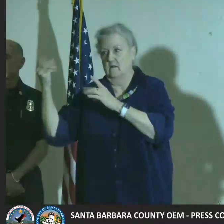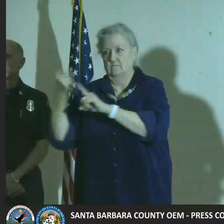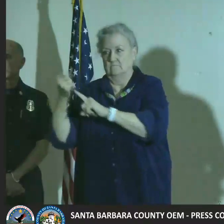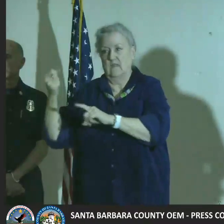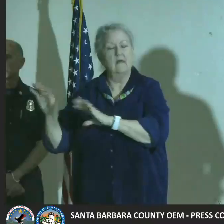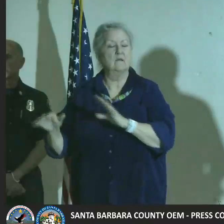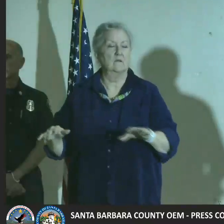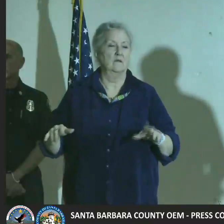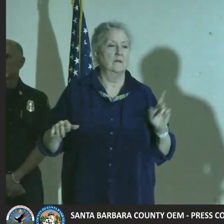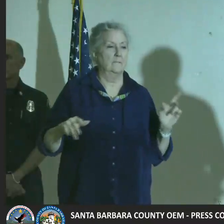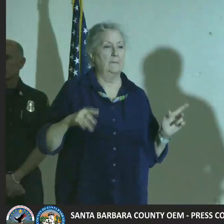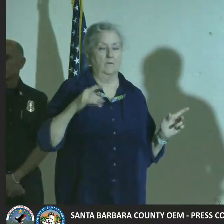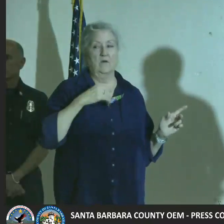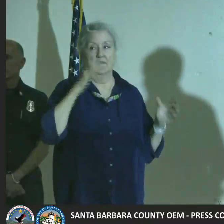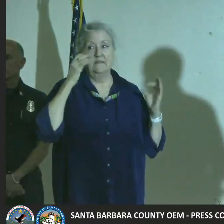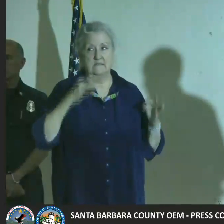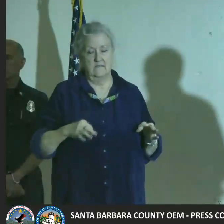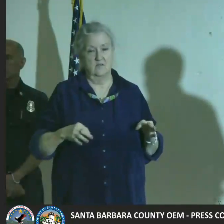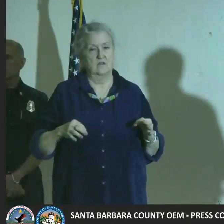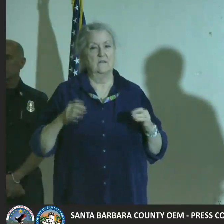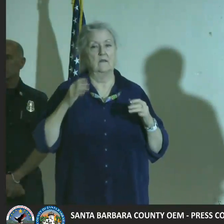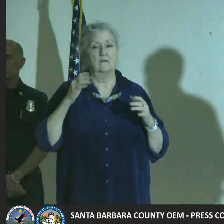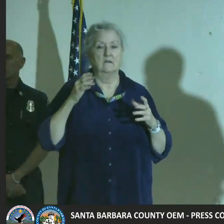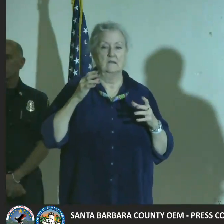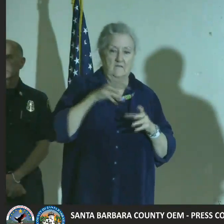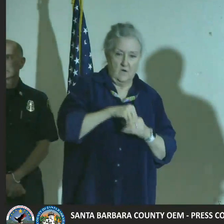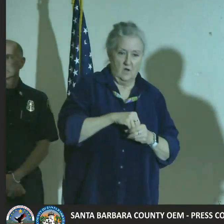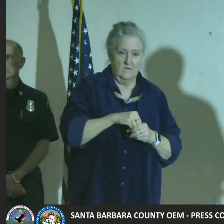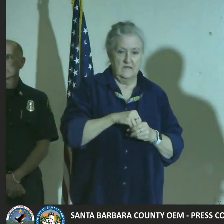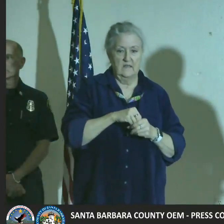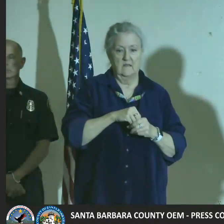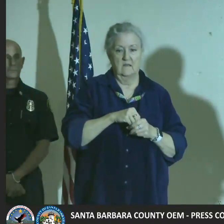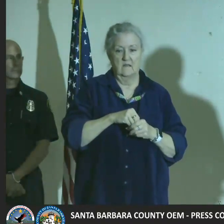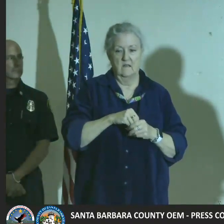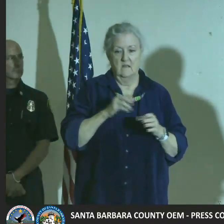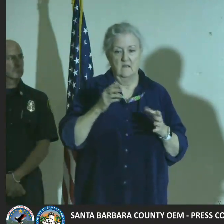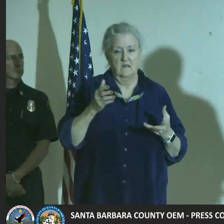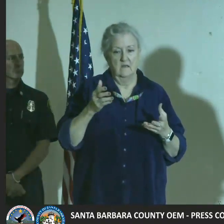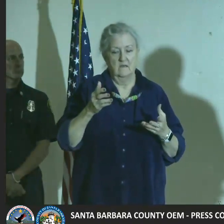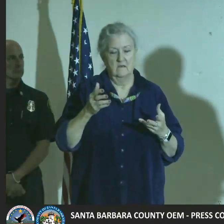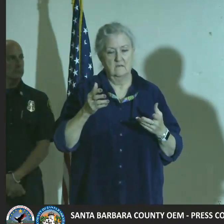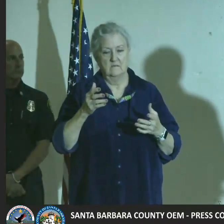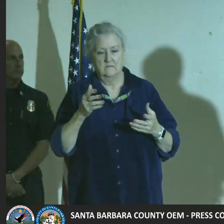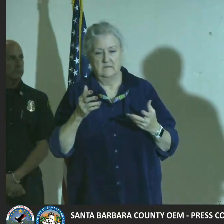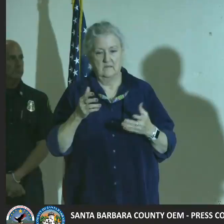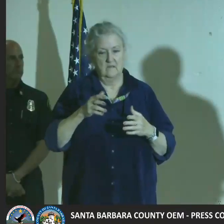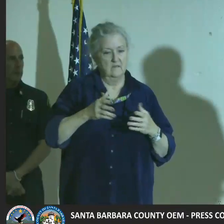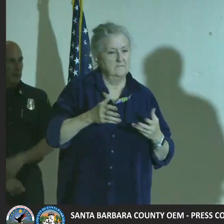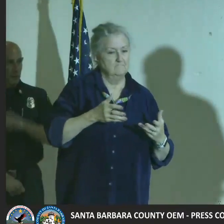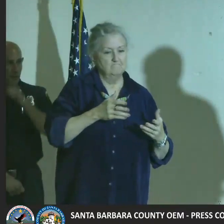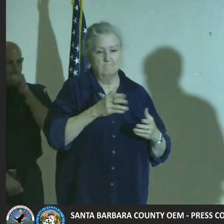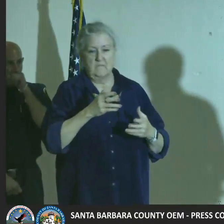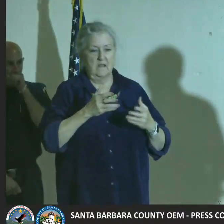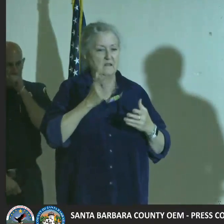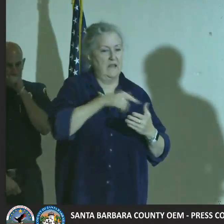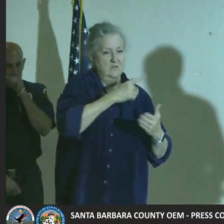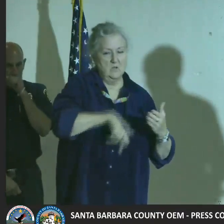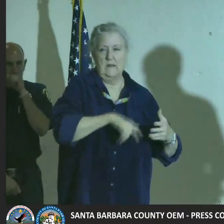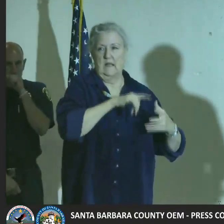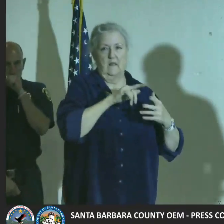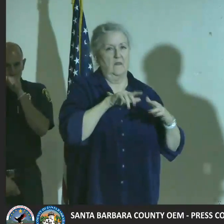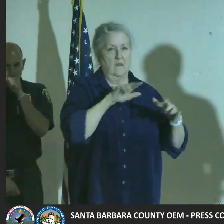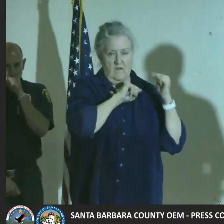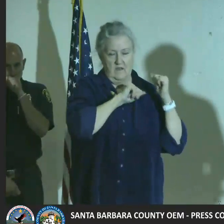Well, it was the decision that went into lifting was a group decision, and with the input